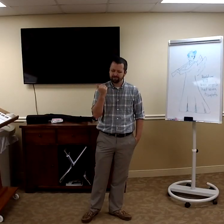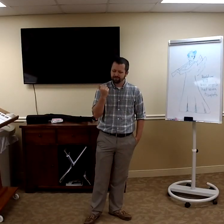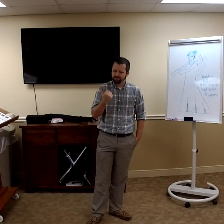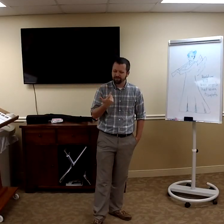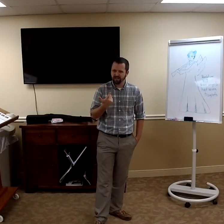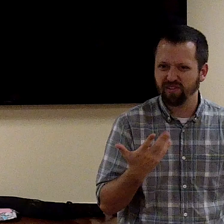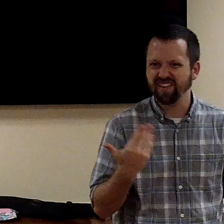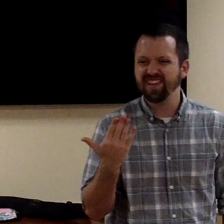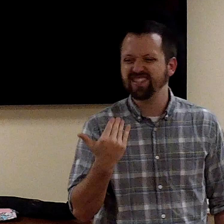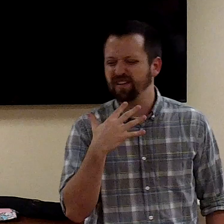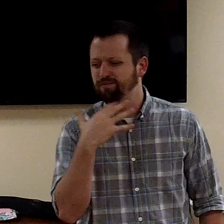it was easy.